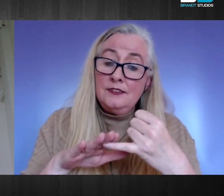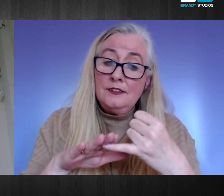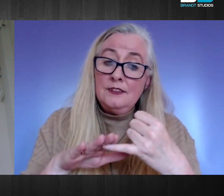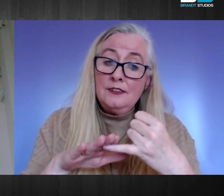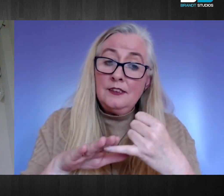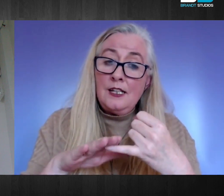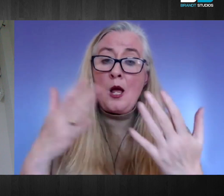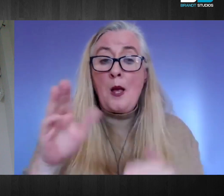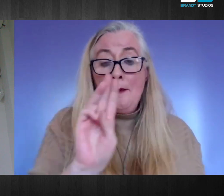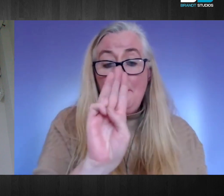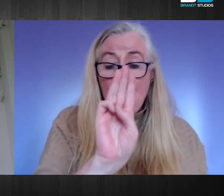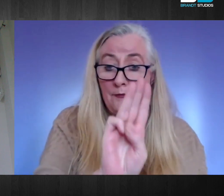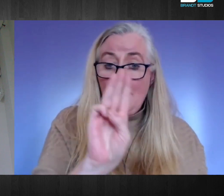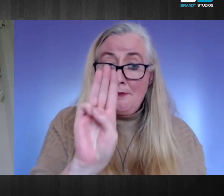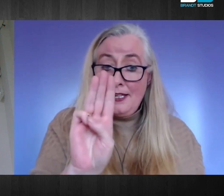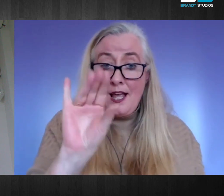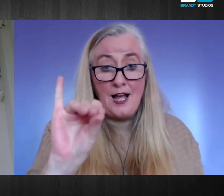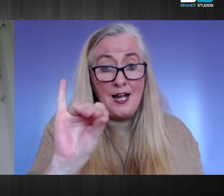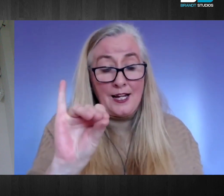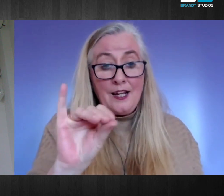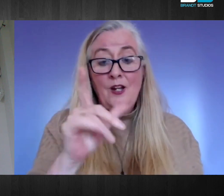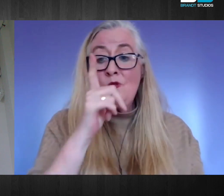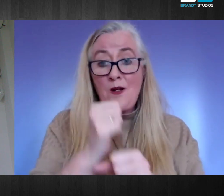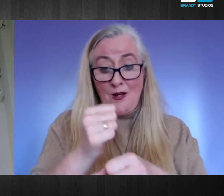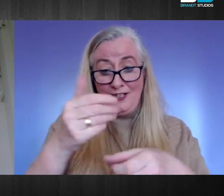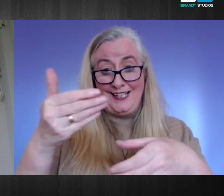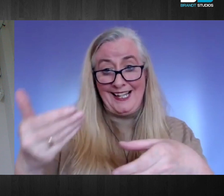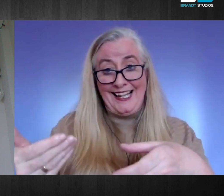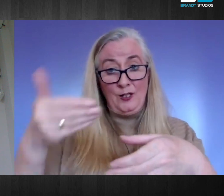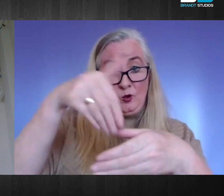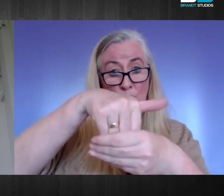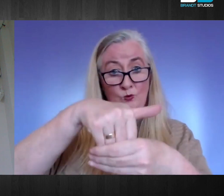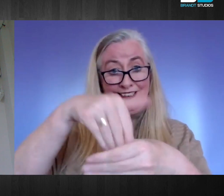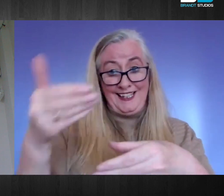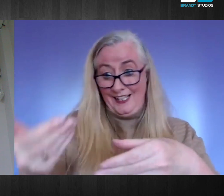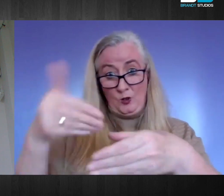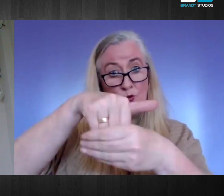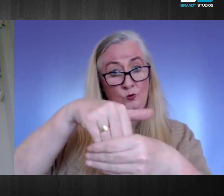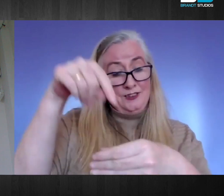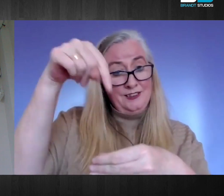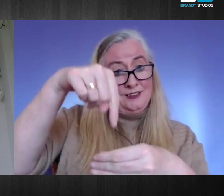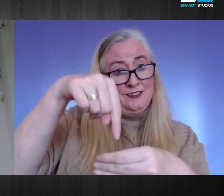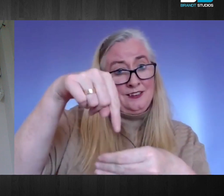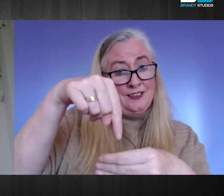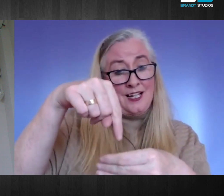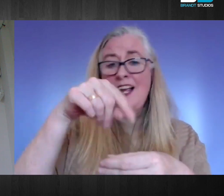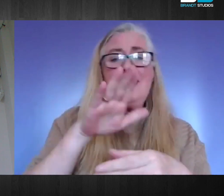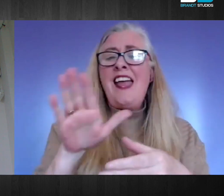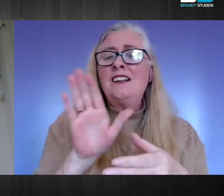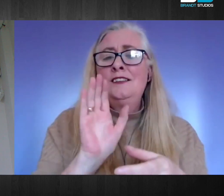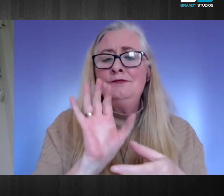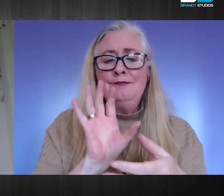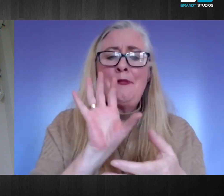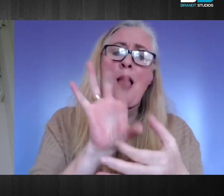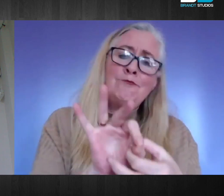PPI is very much about inclusion and not just involvement. I don't like that word, actually.